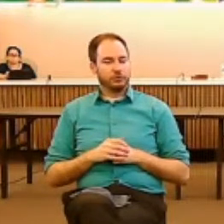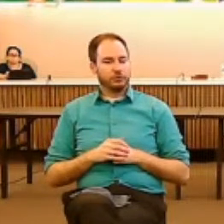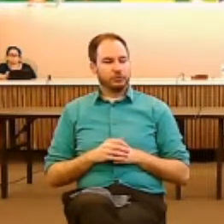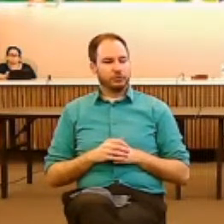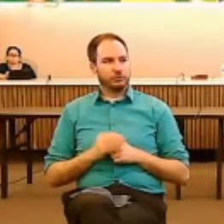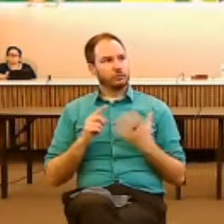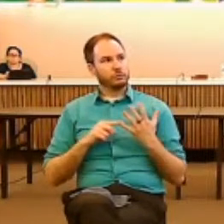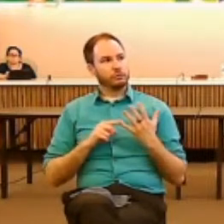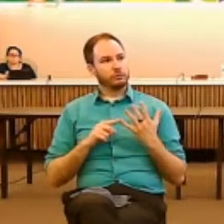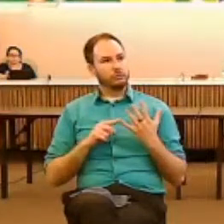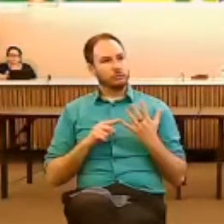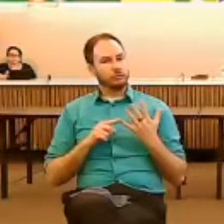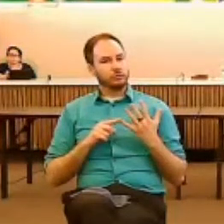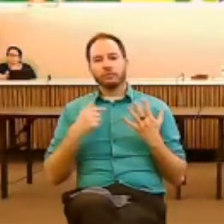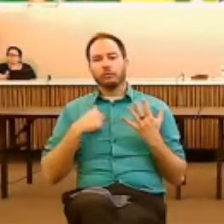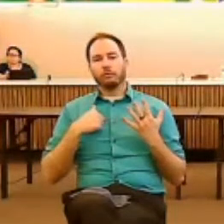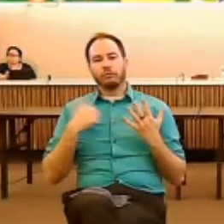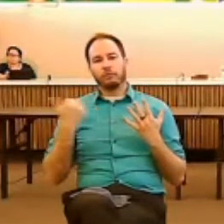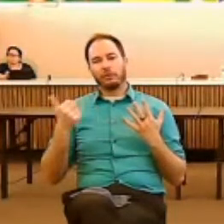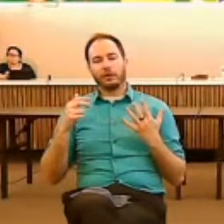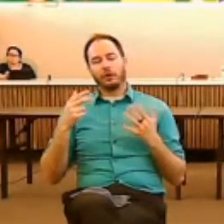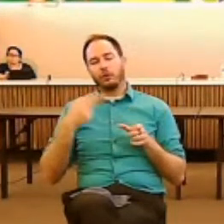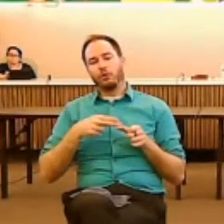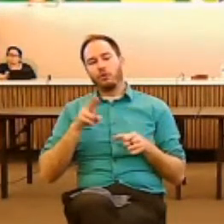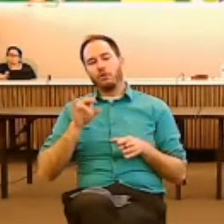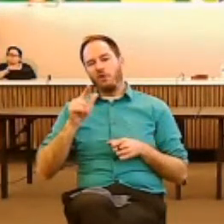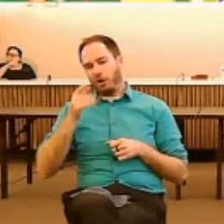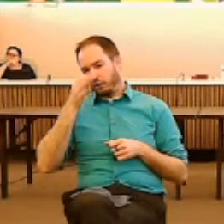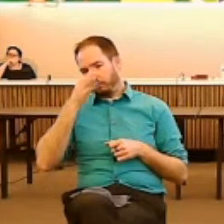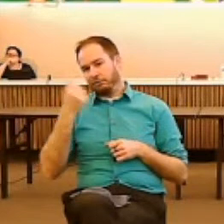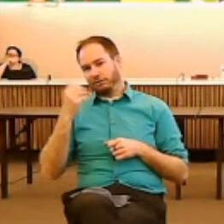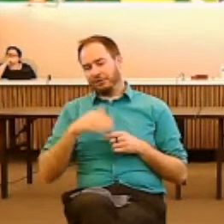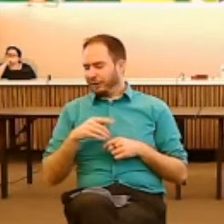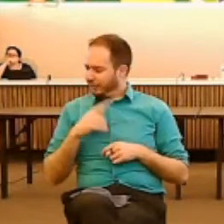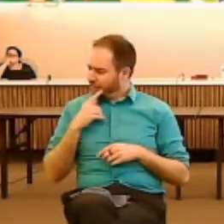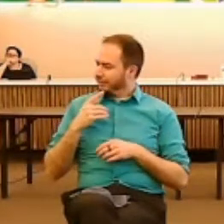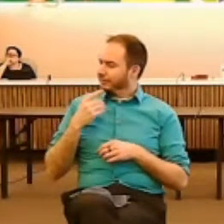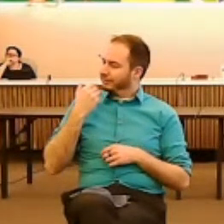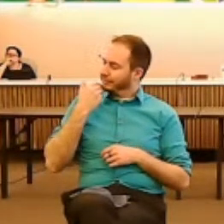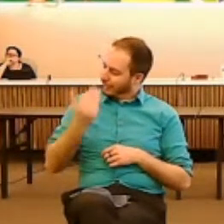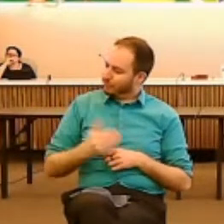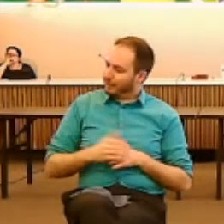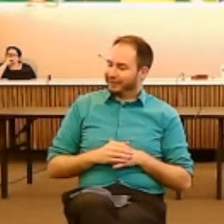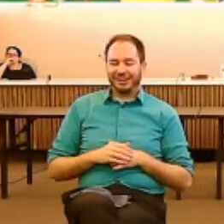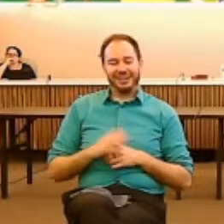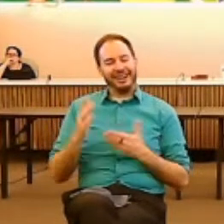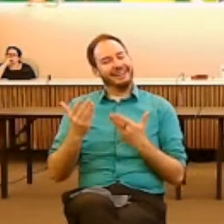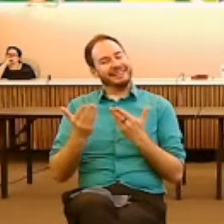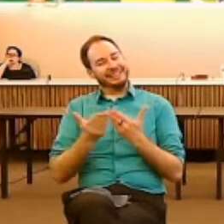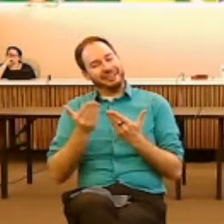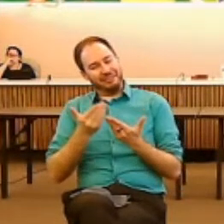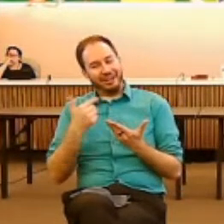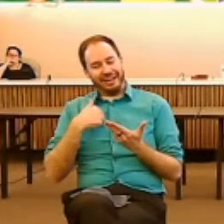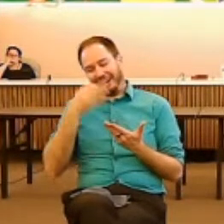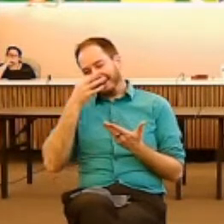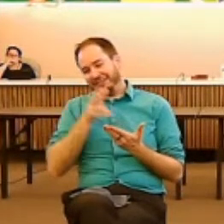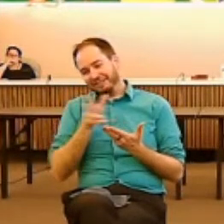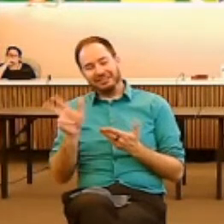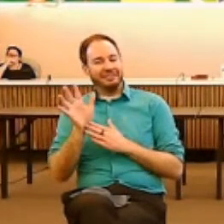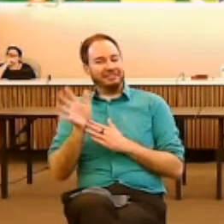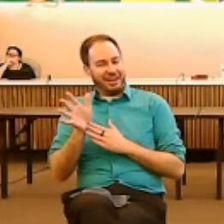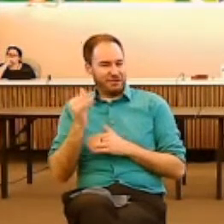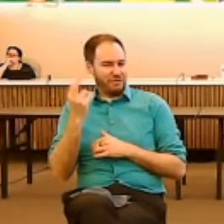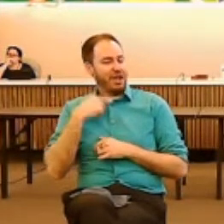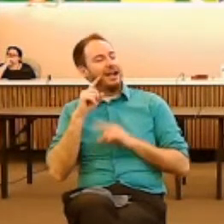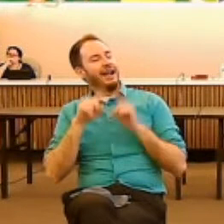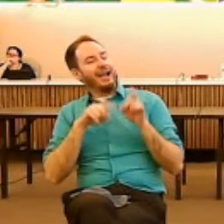So I do Royal Car Wash, which is right down the street. Shame on you. It's convenient. I'm in and out in 5 minutes. That's